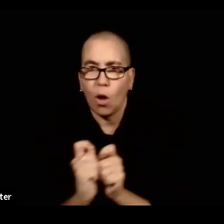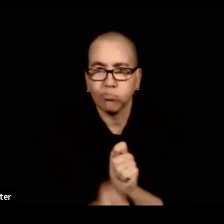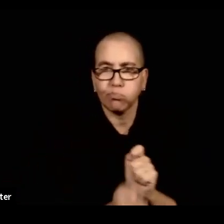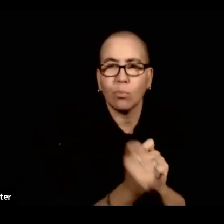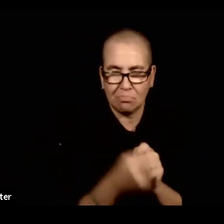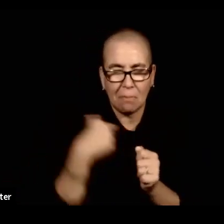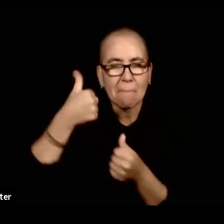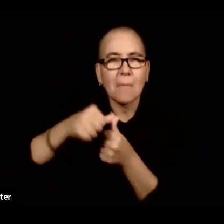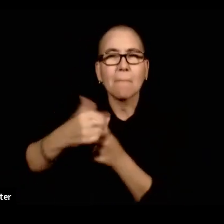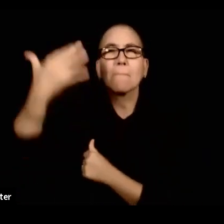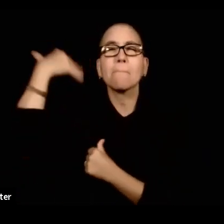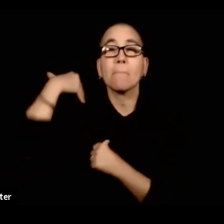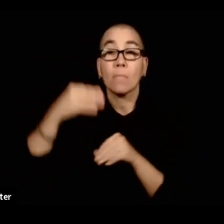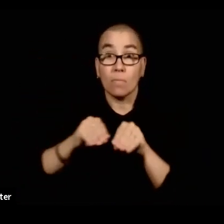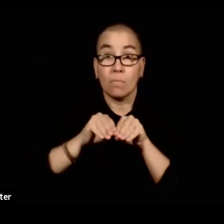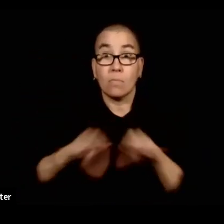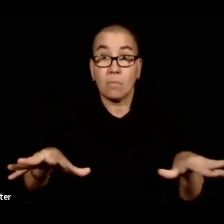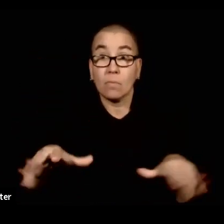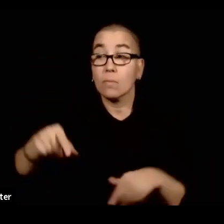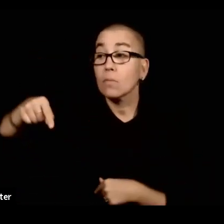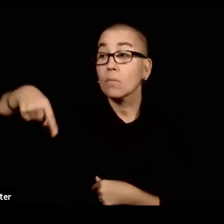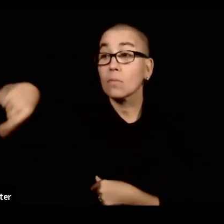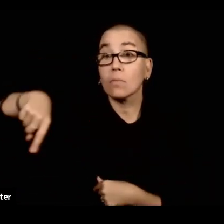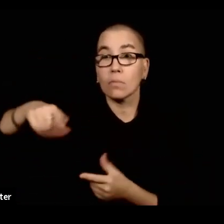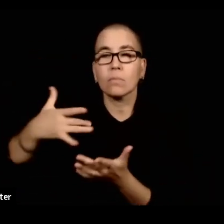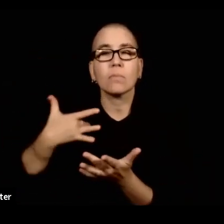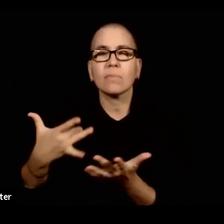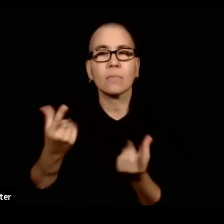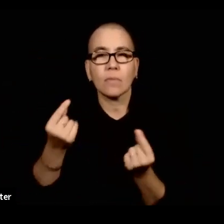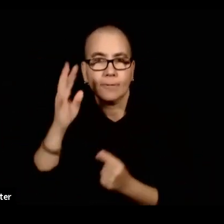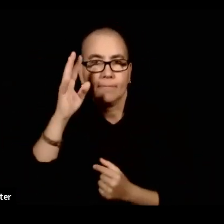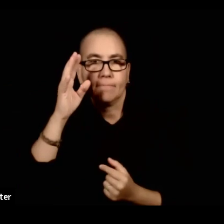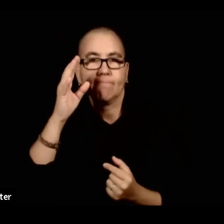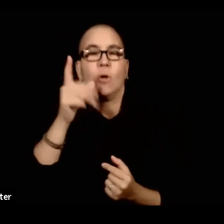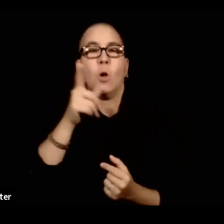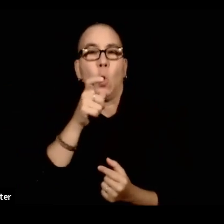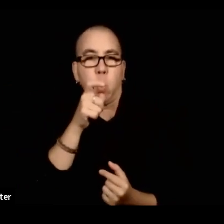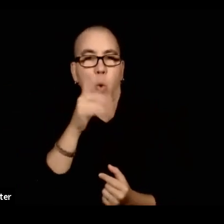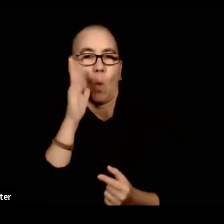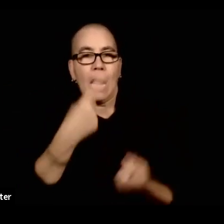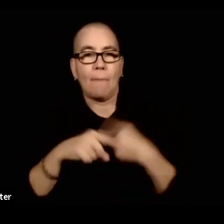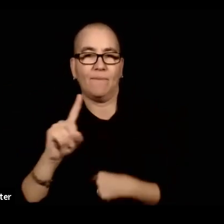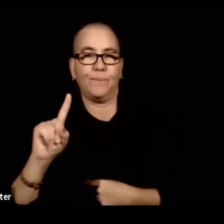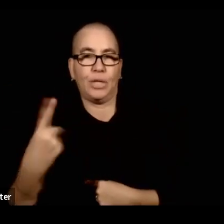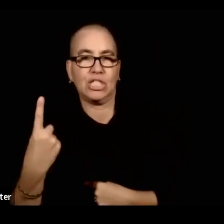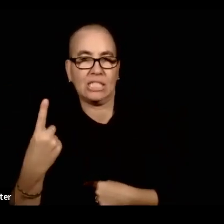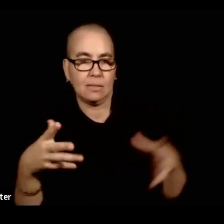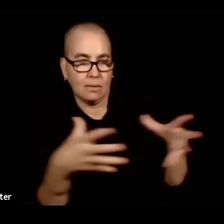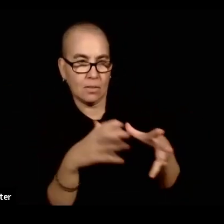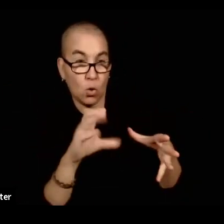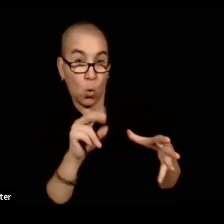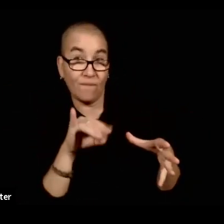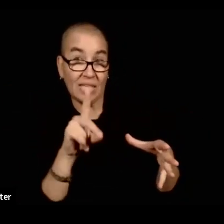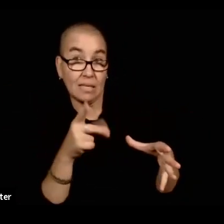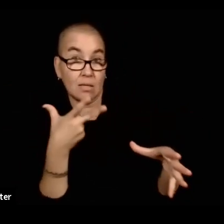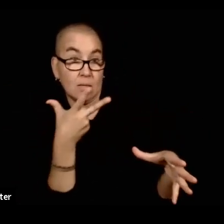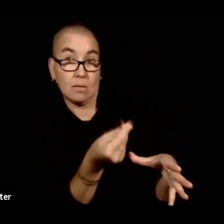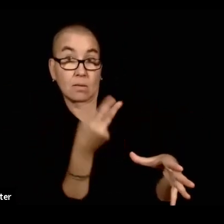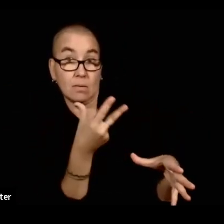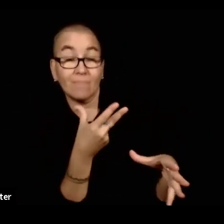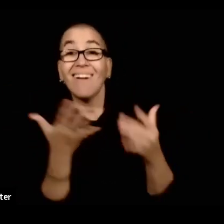vaccines. With the COVID vaccine, the president has also asked the National Academies of Sciences